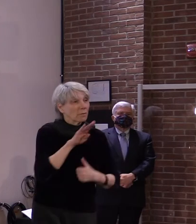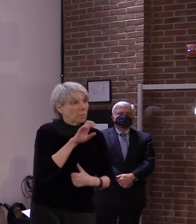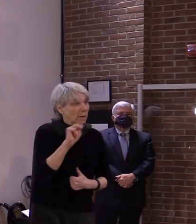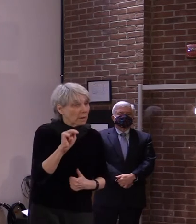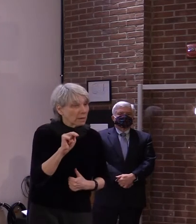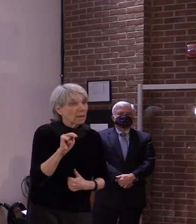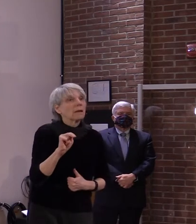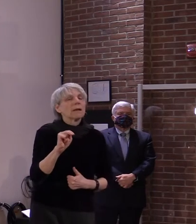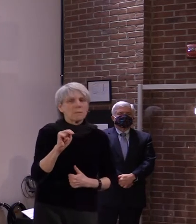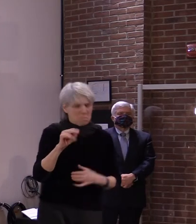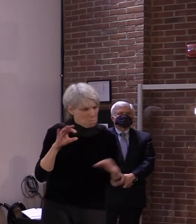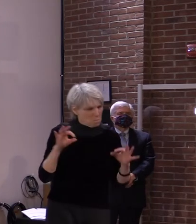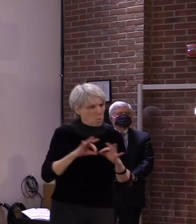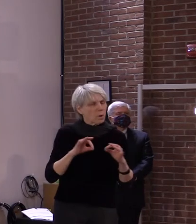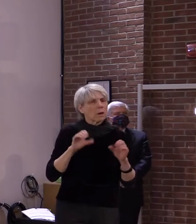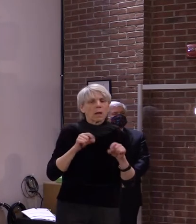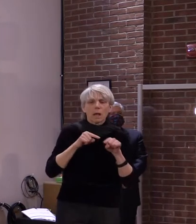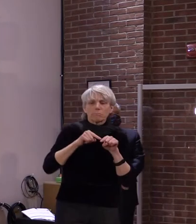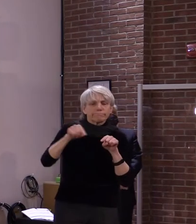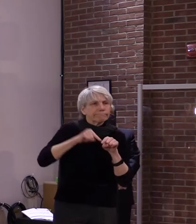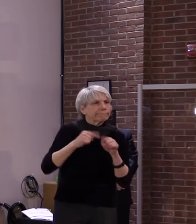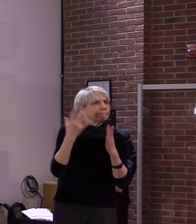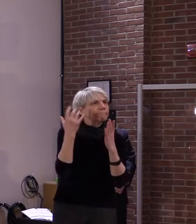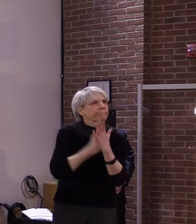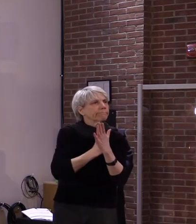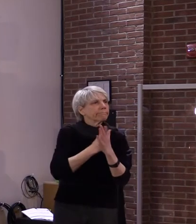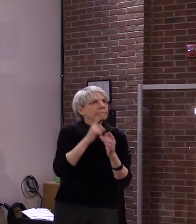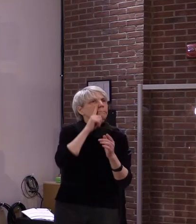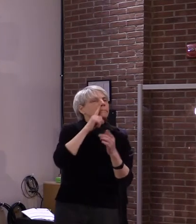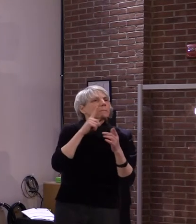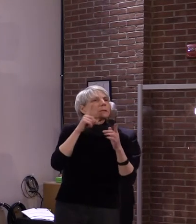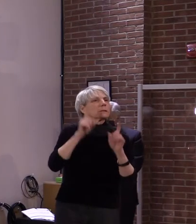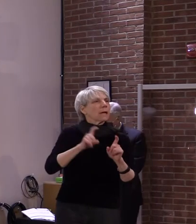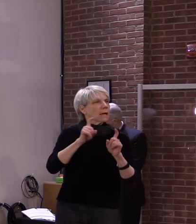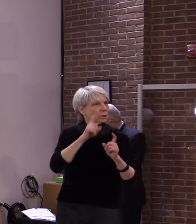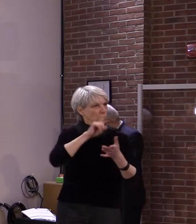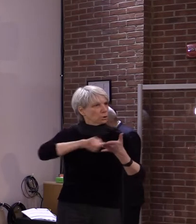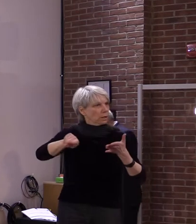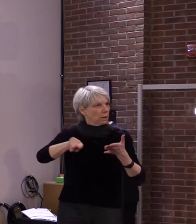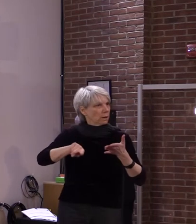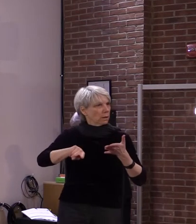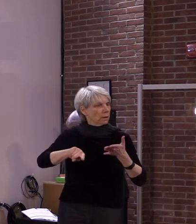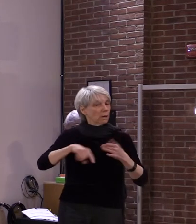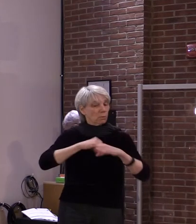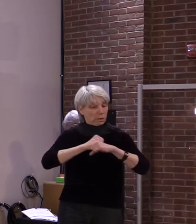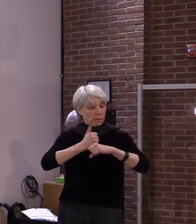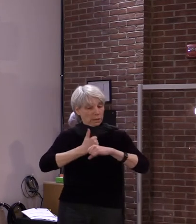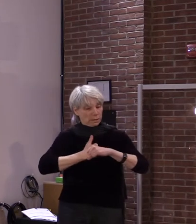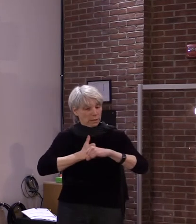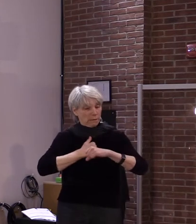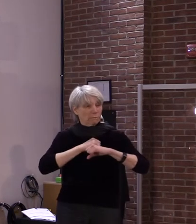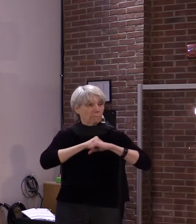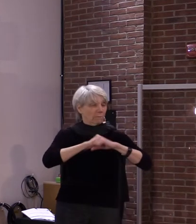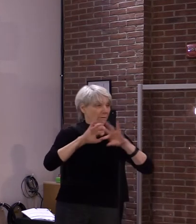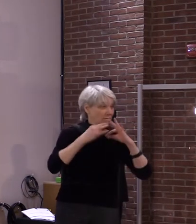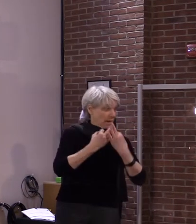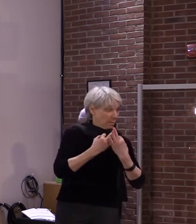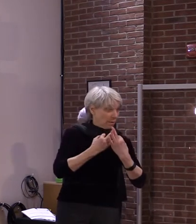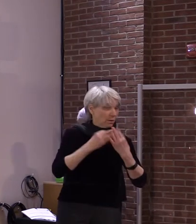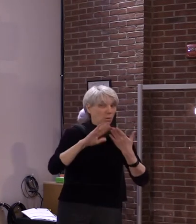access to this opportunity to help themselves and potentially their families and their communities